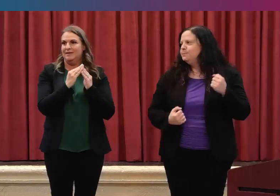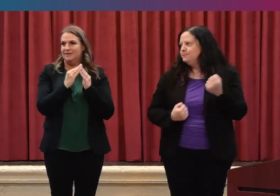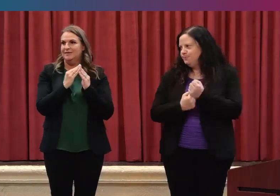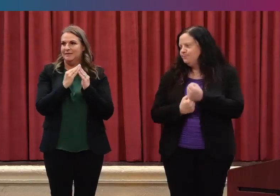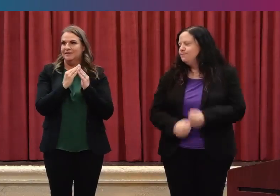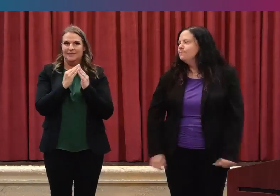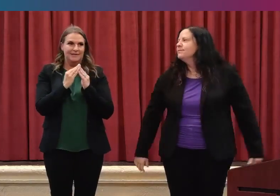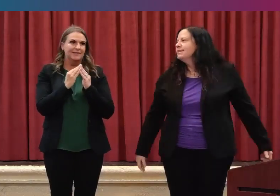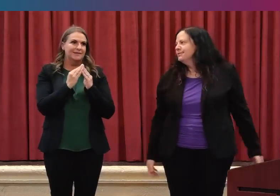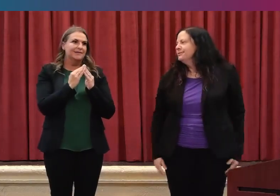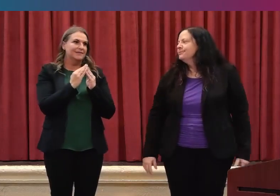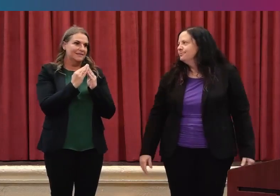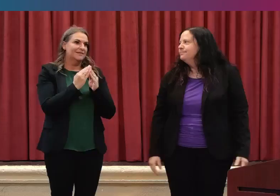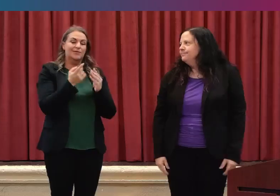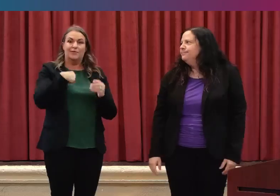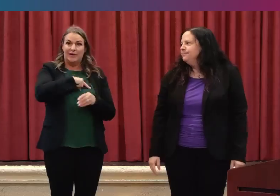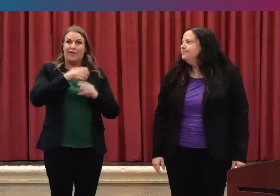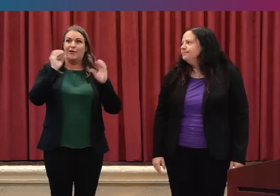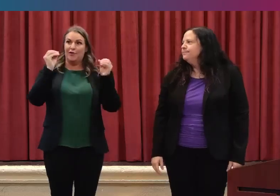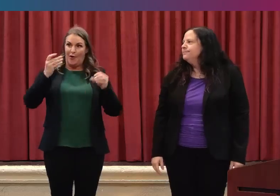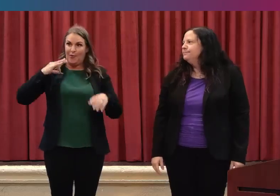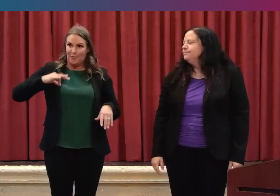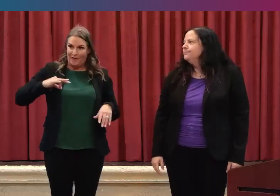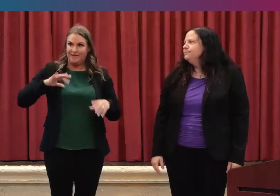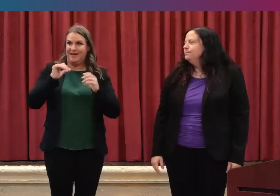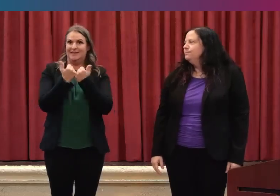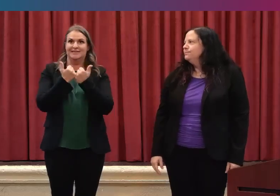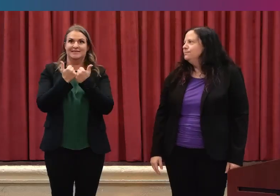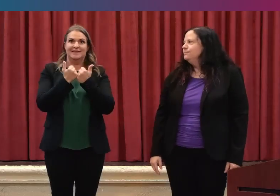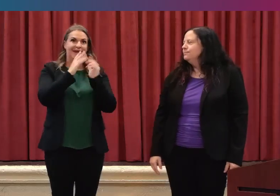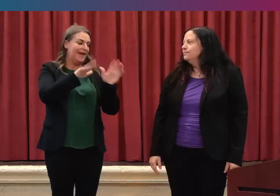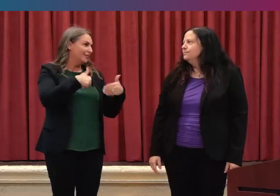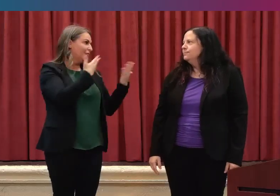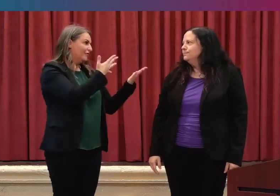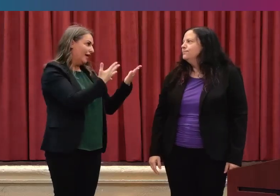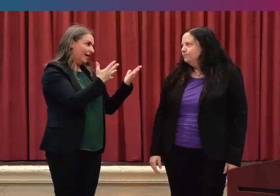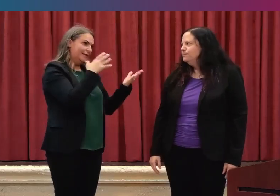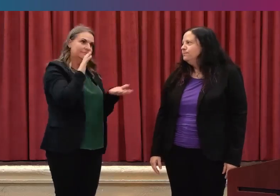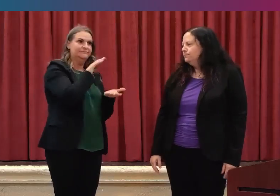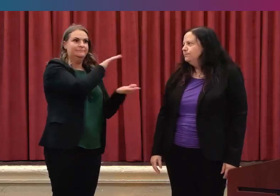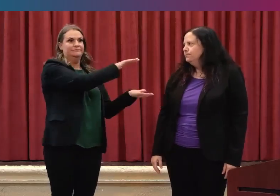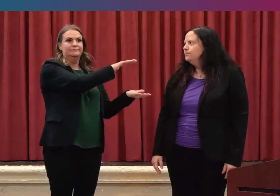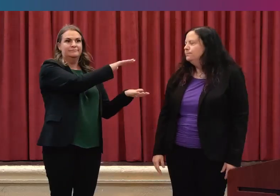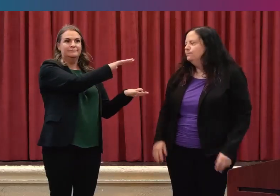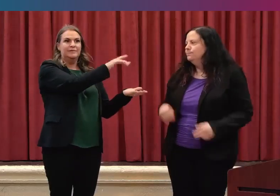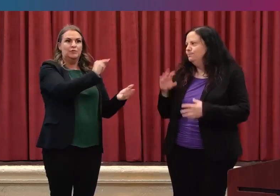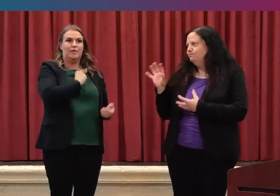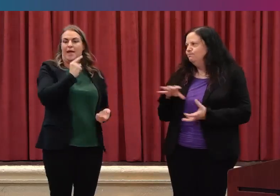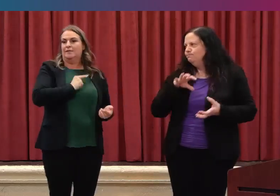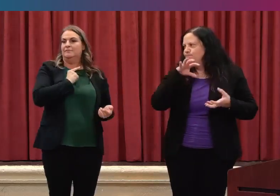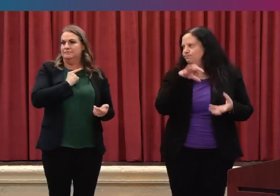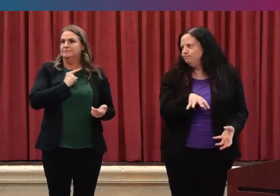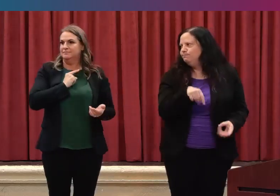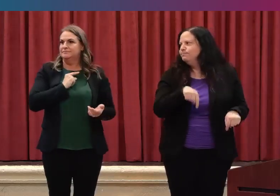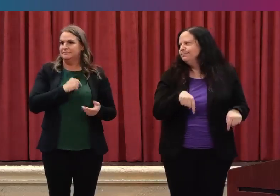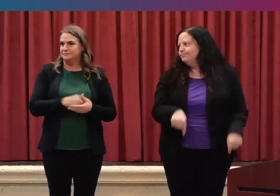community advocacy. That's what we do, pass it on. We are a non-profit that gives all of our funding over